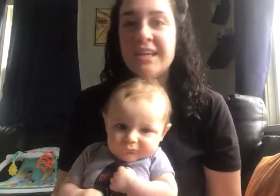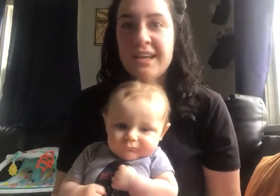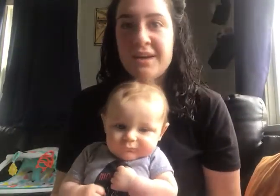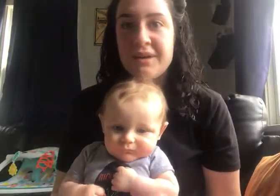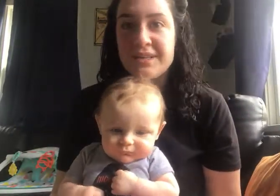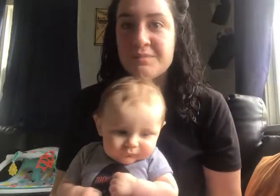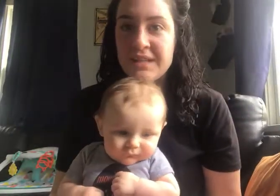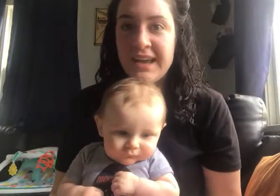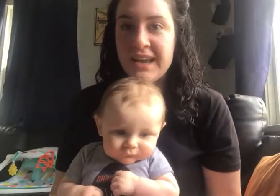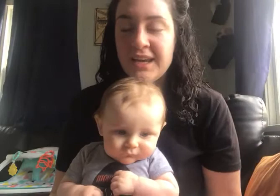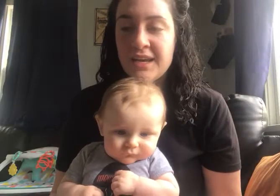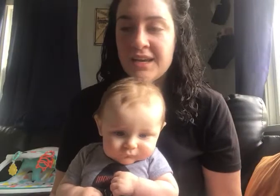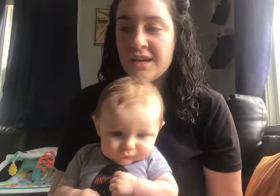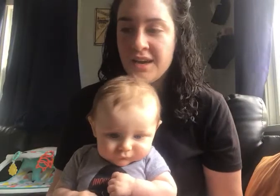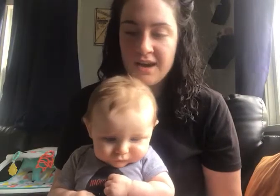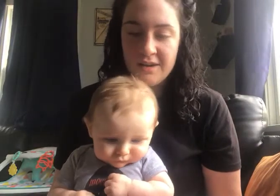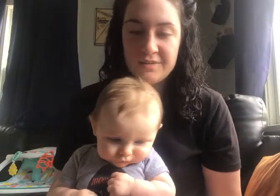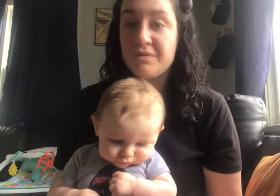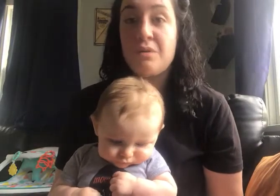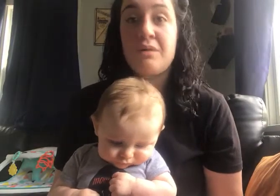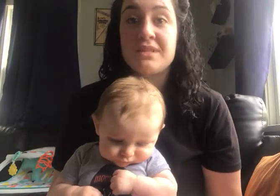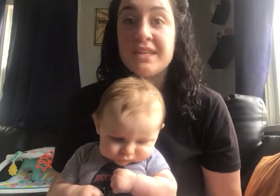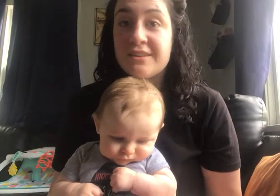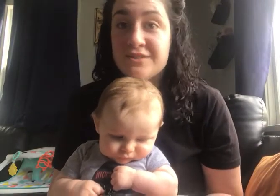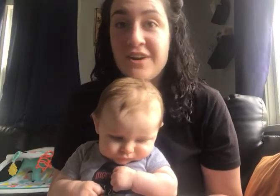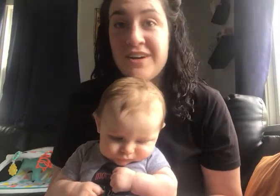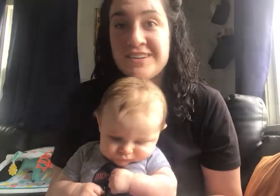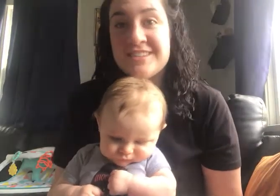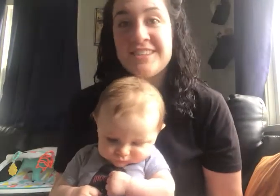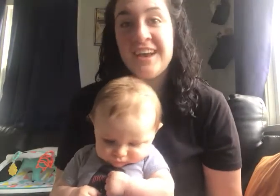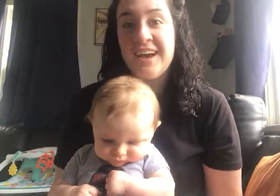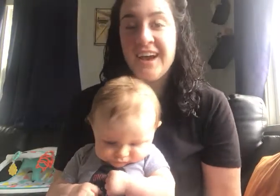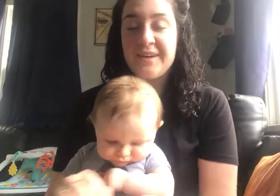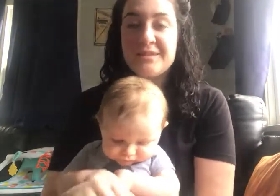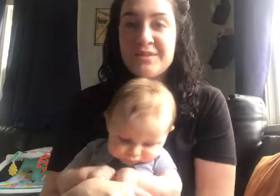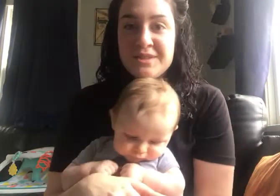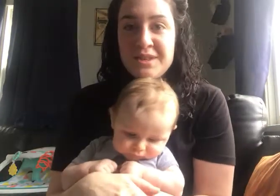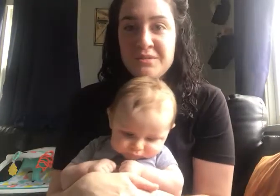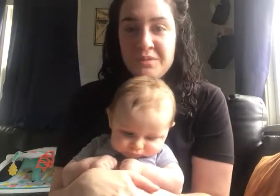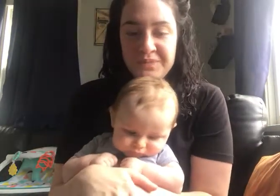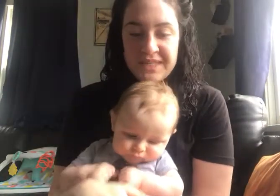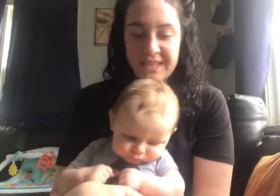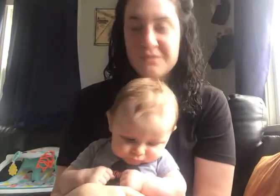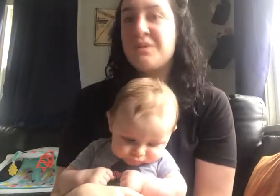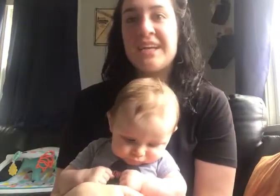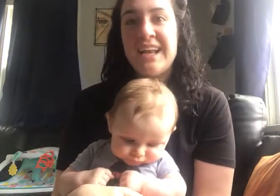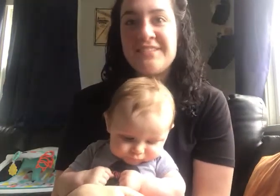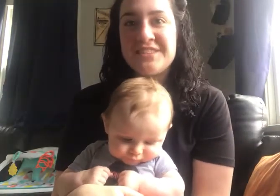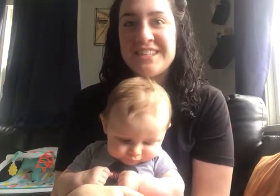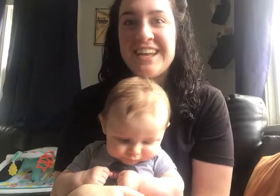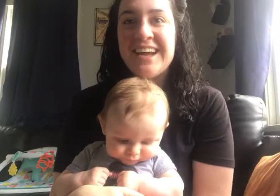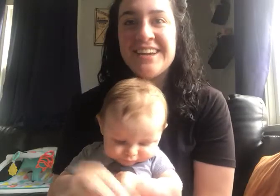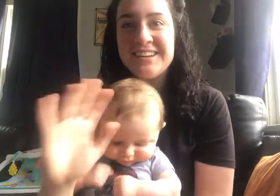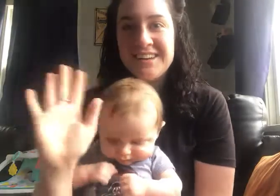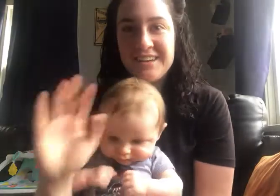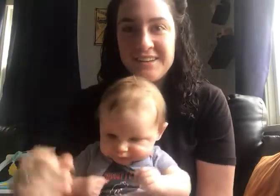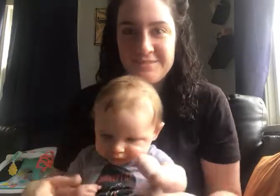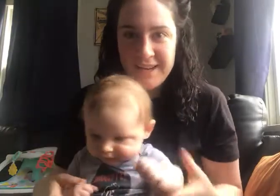eating while he's playing um while we're singing songs. Um so those are the signs we're working on for today. Bye.